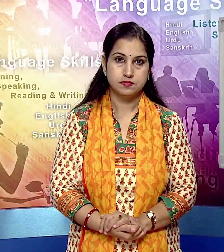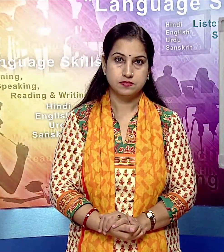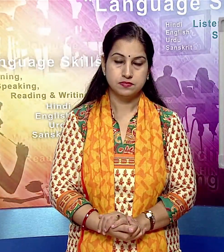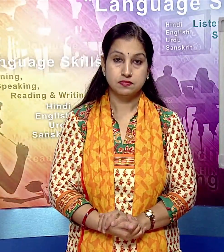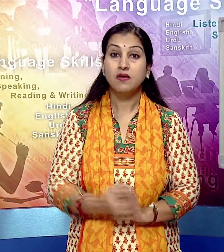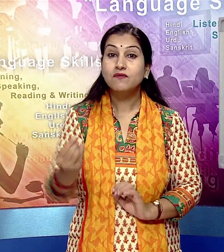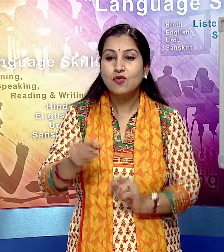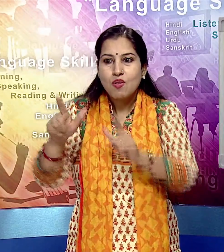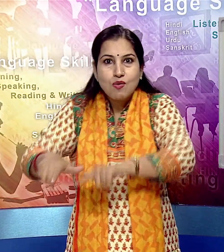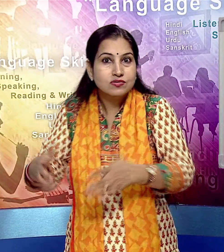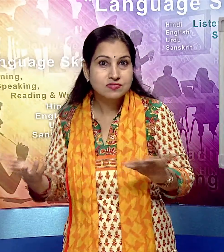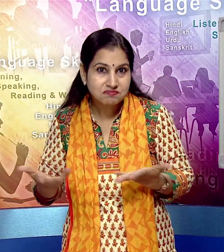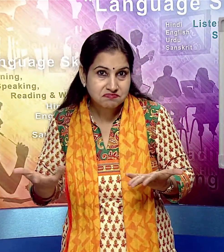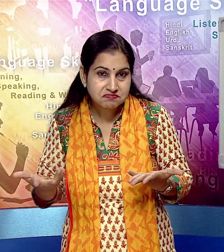Few of the disadvantages are